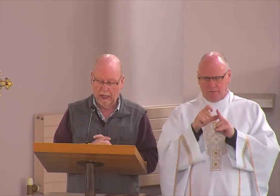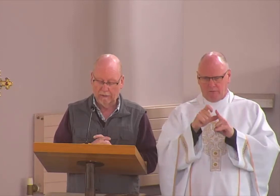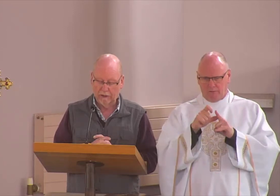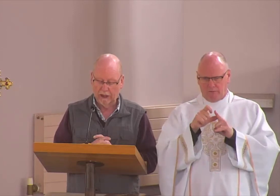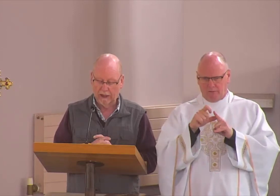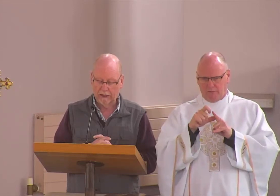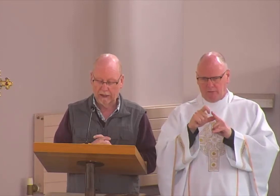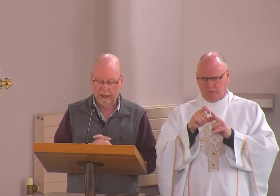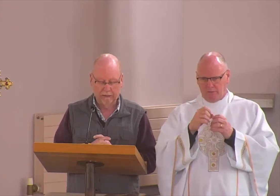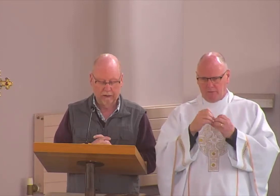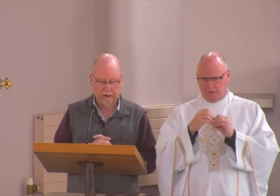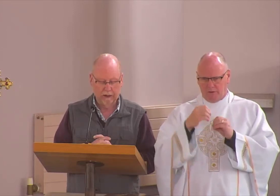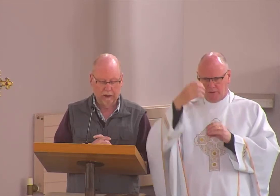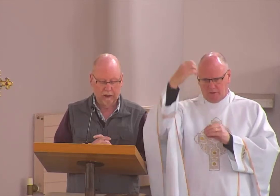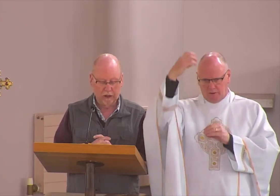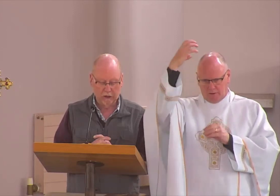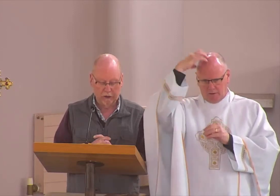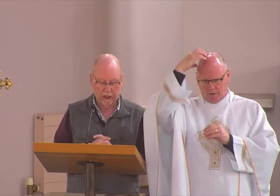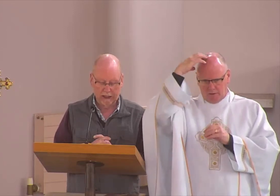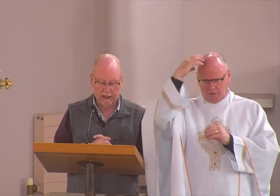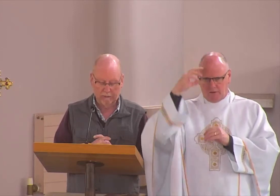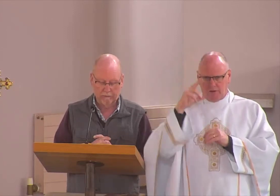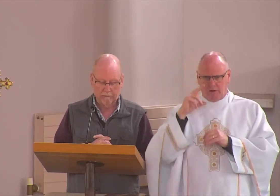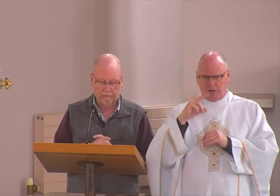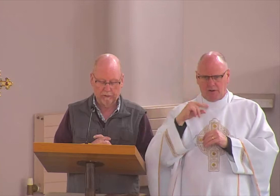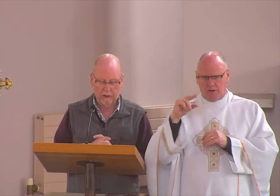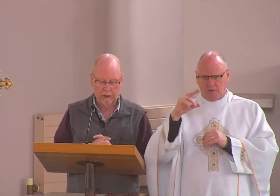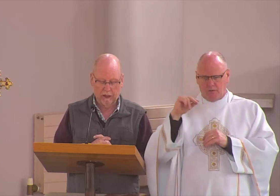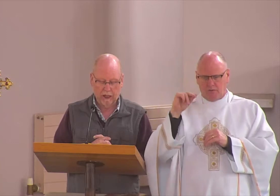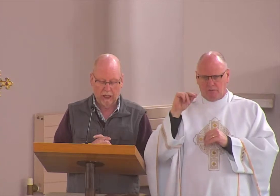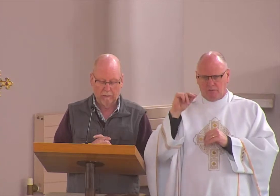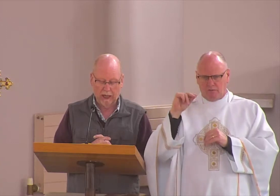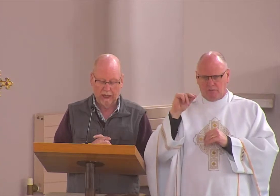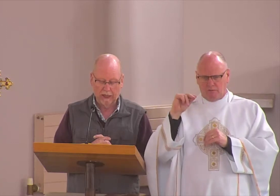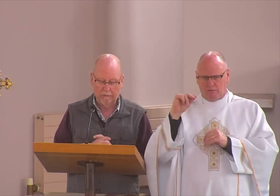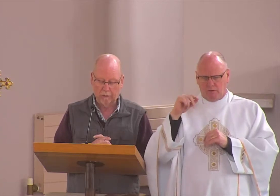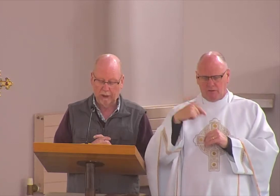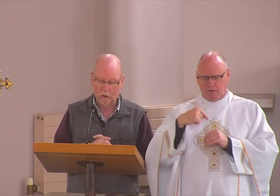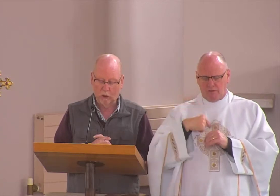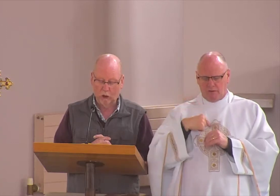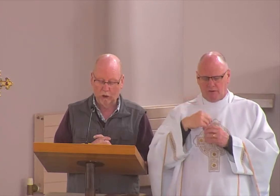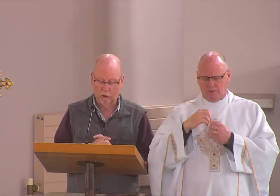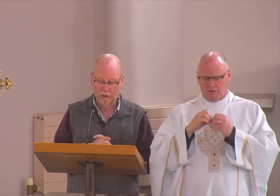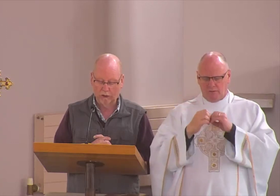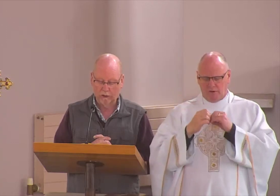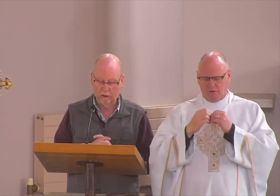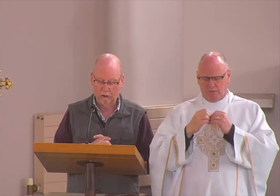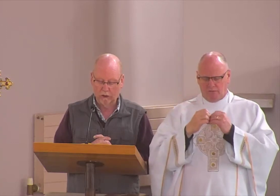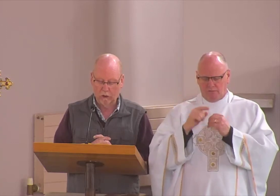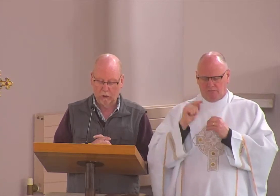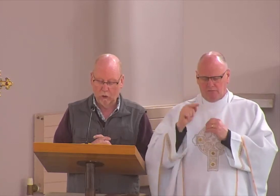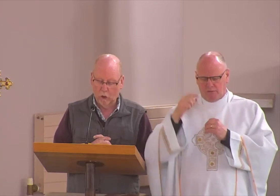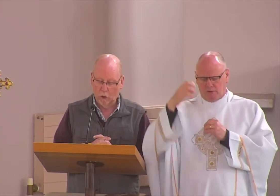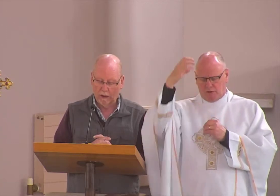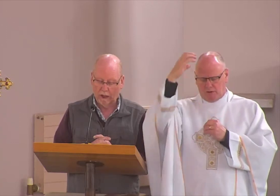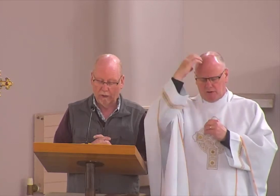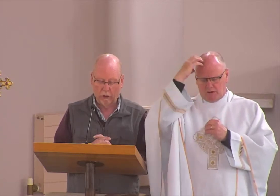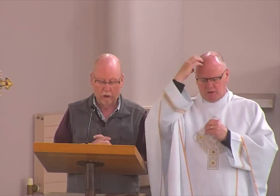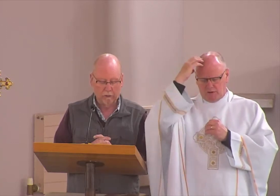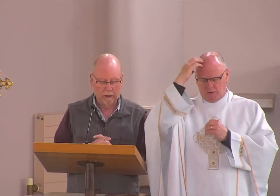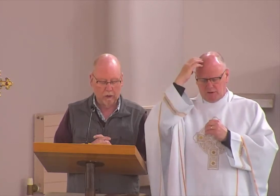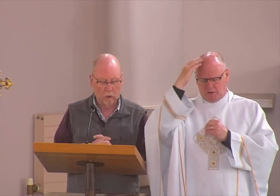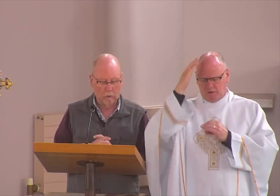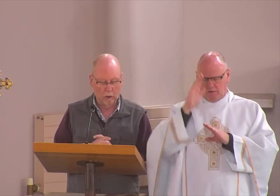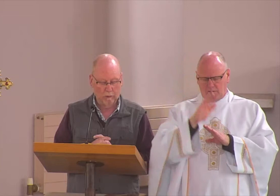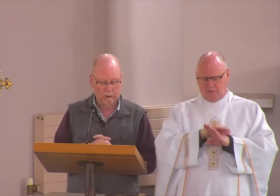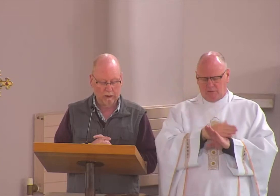I have selected David, son of Jesse, a man after my own heart, who will carry out